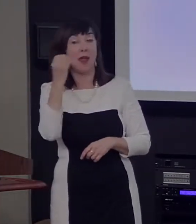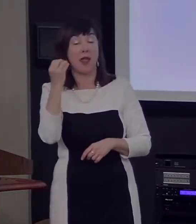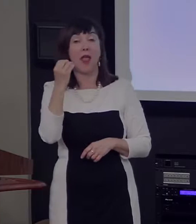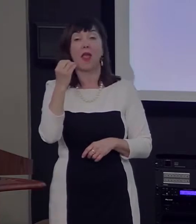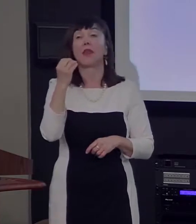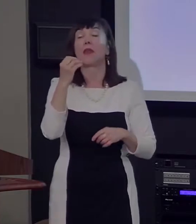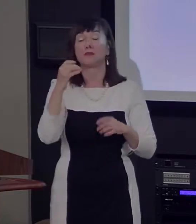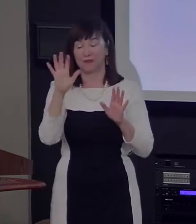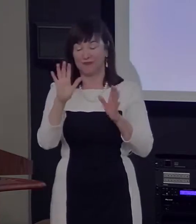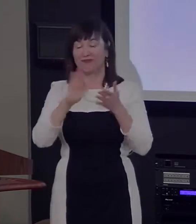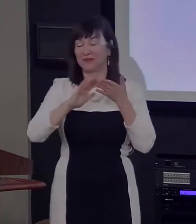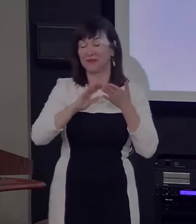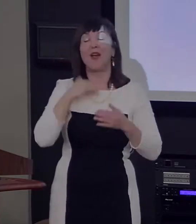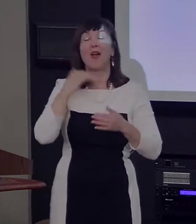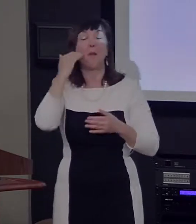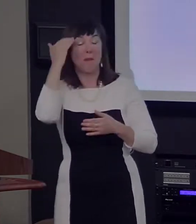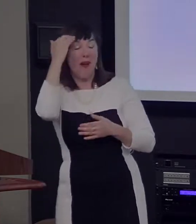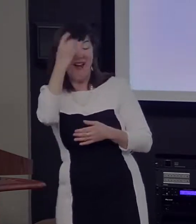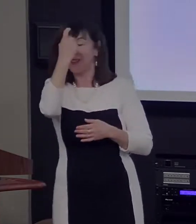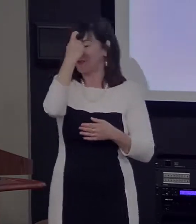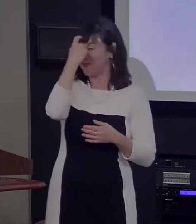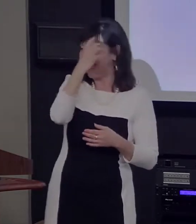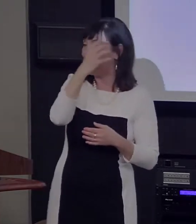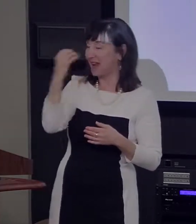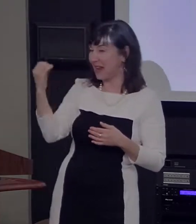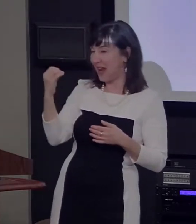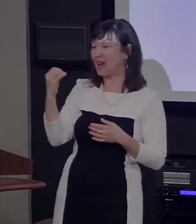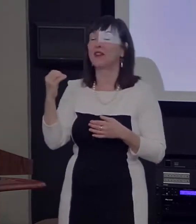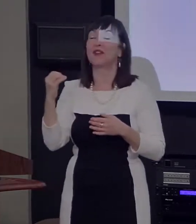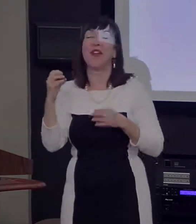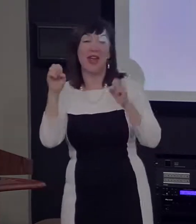with an award from the